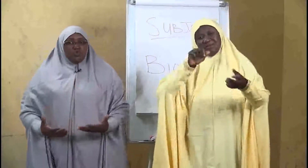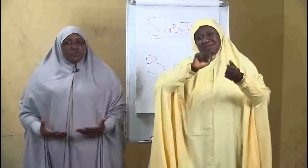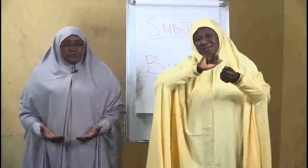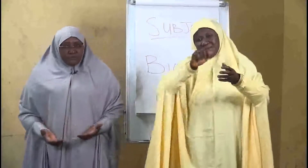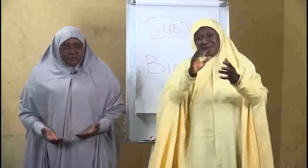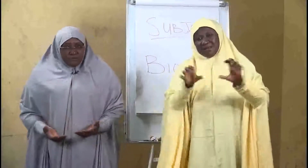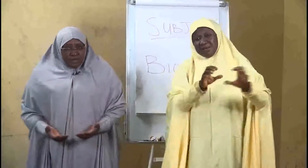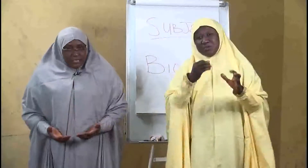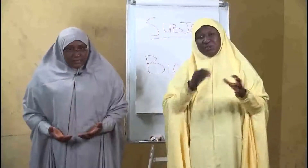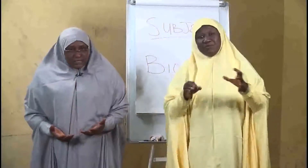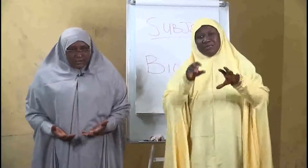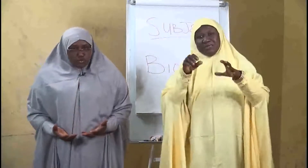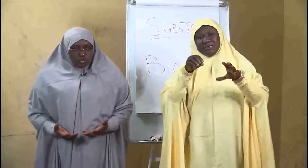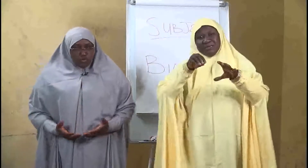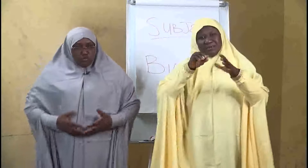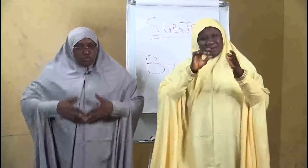to